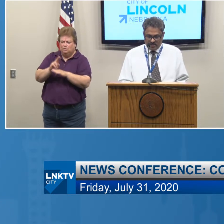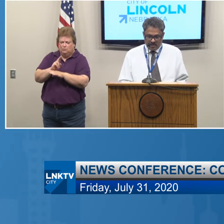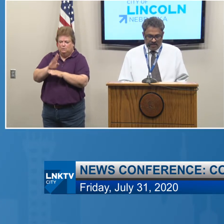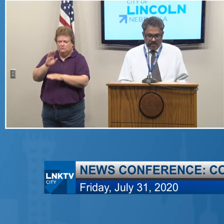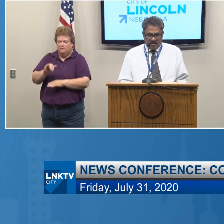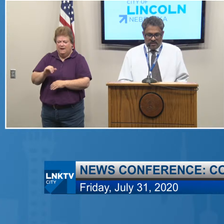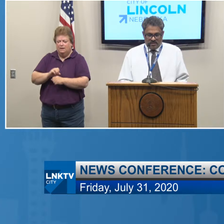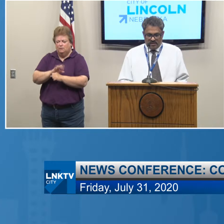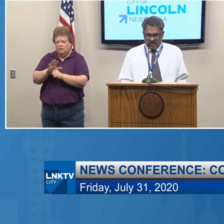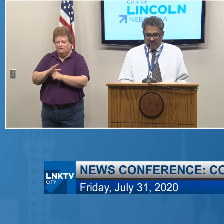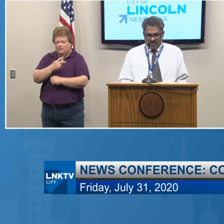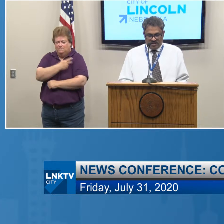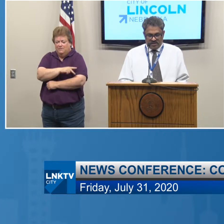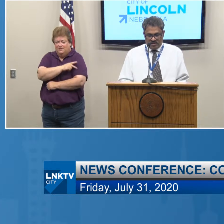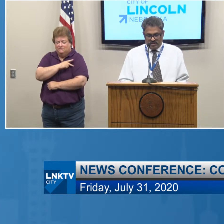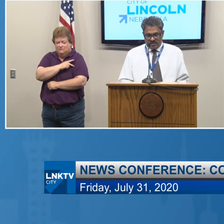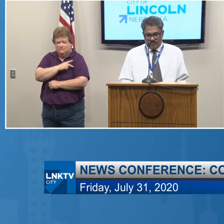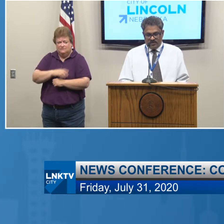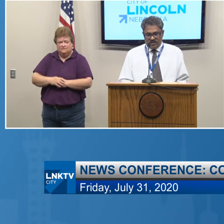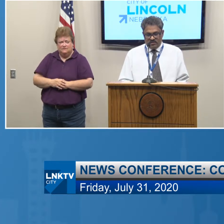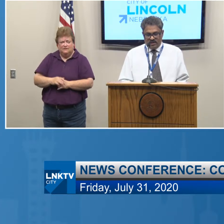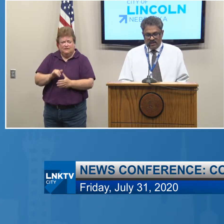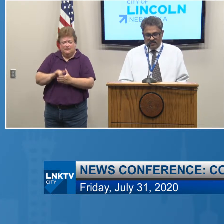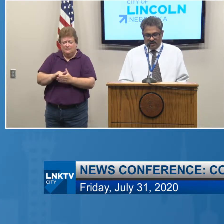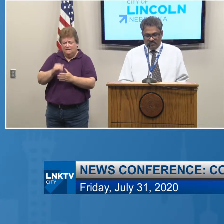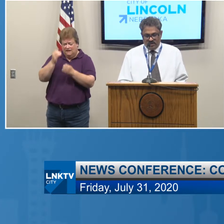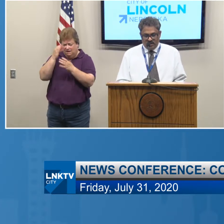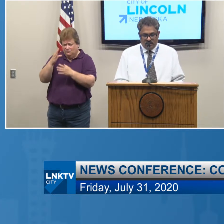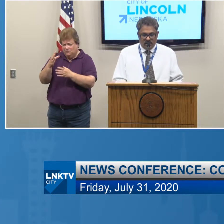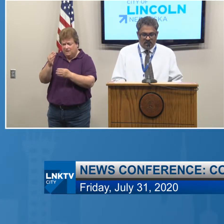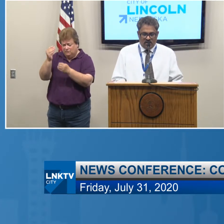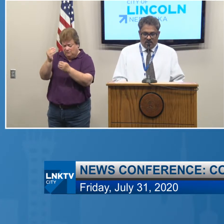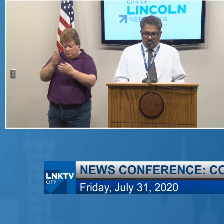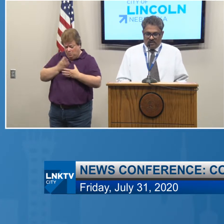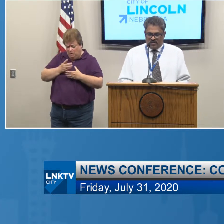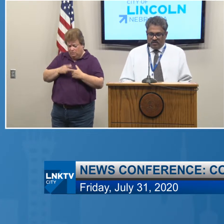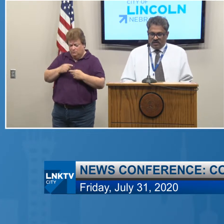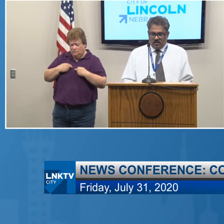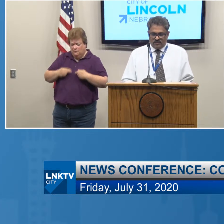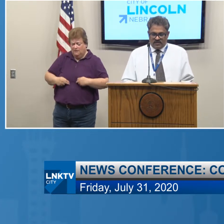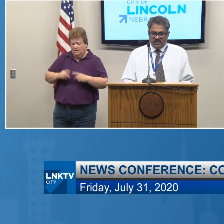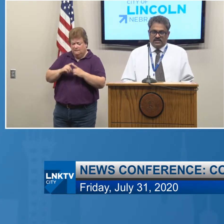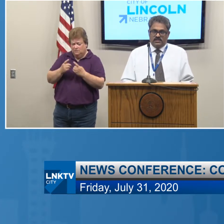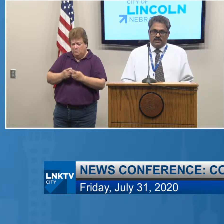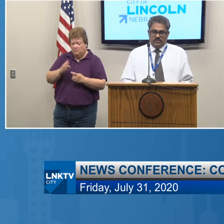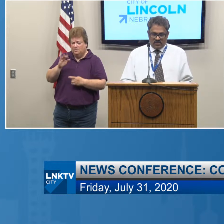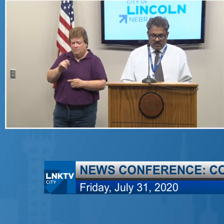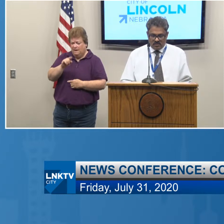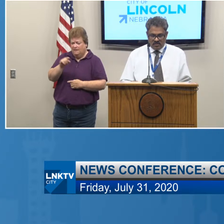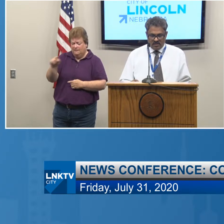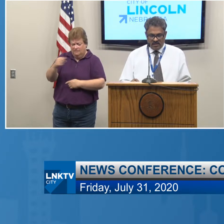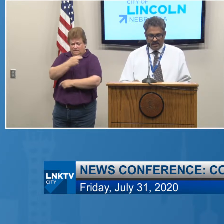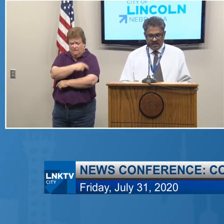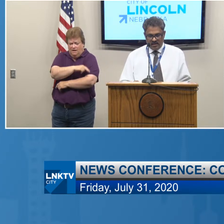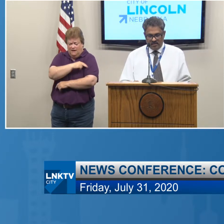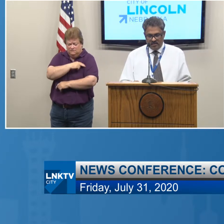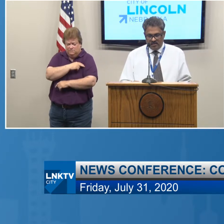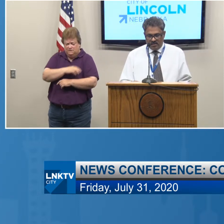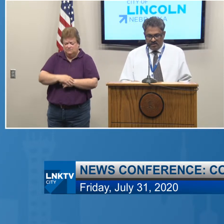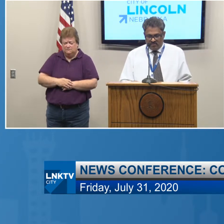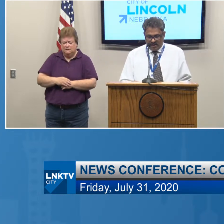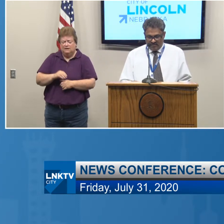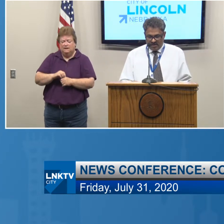patients. This information is reported to the health department by local hospital systems. In